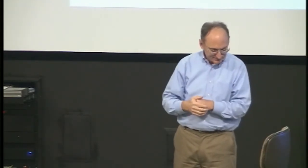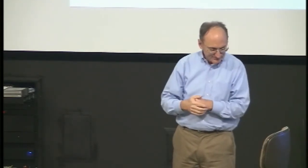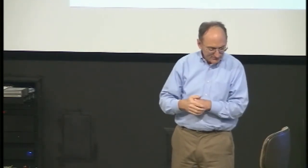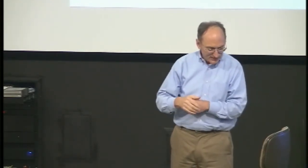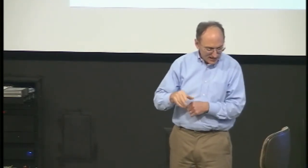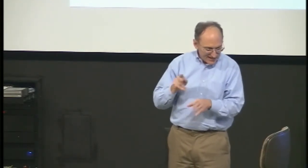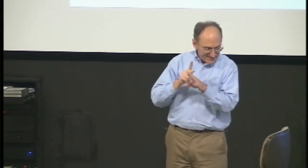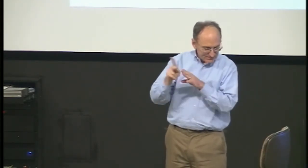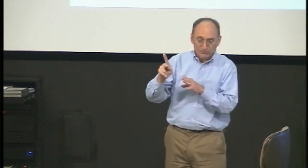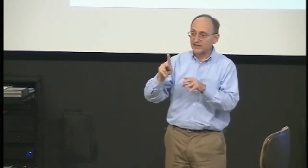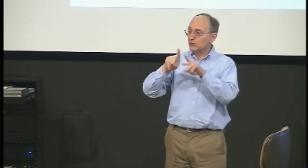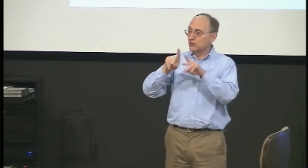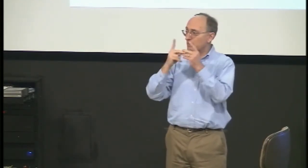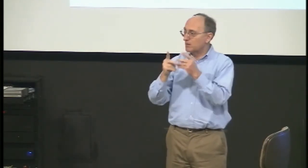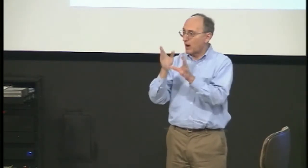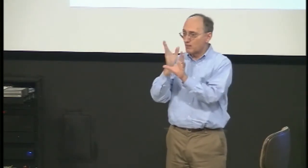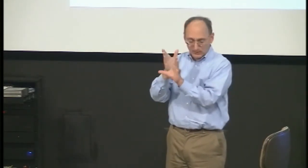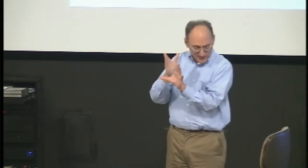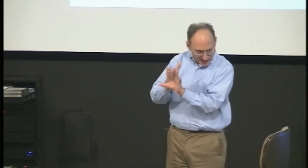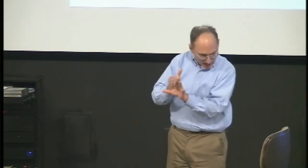Lab.